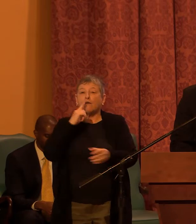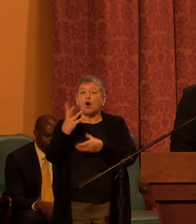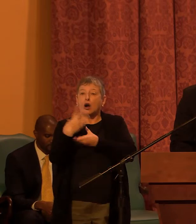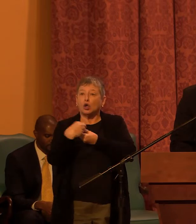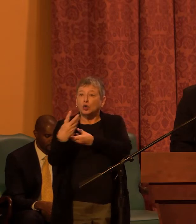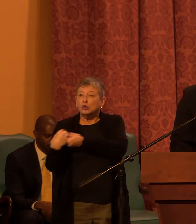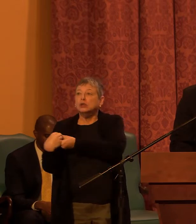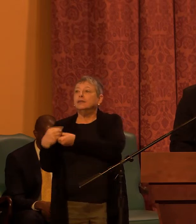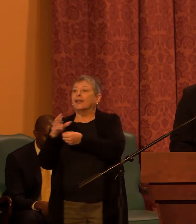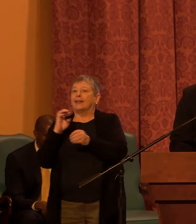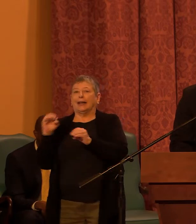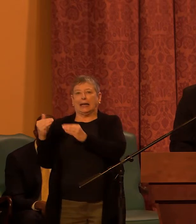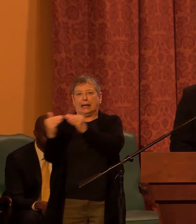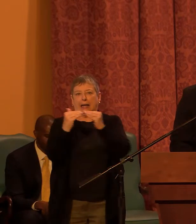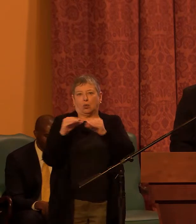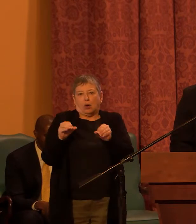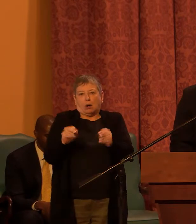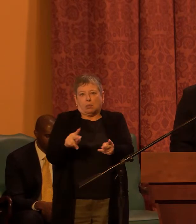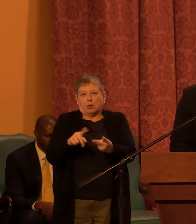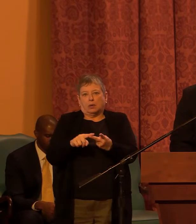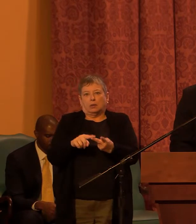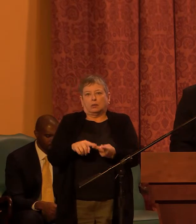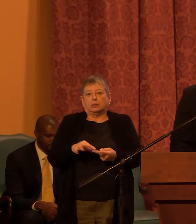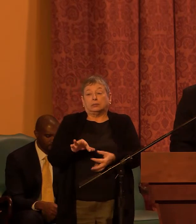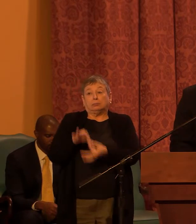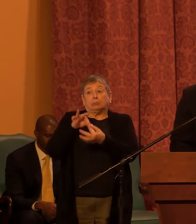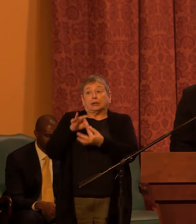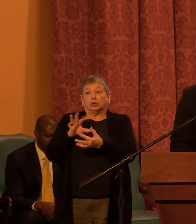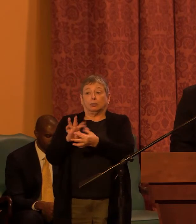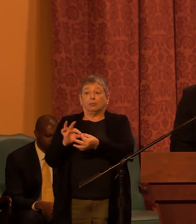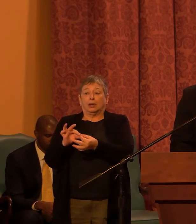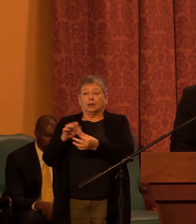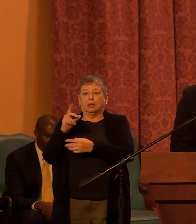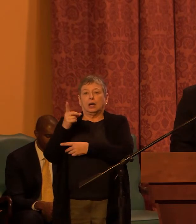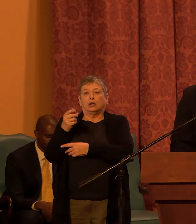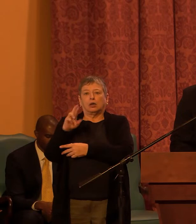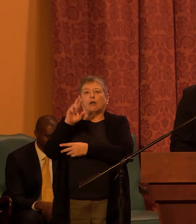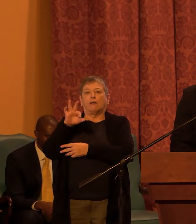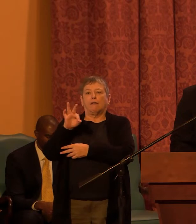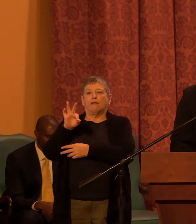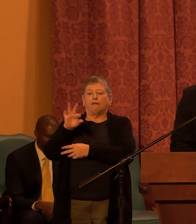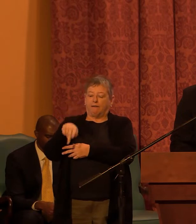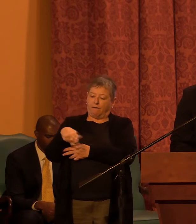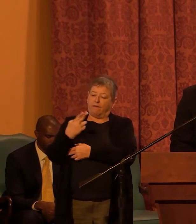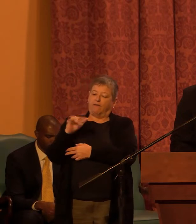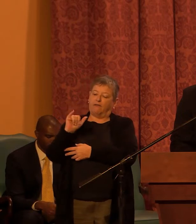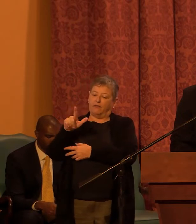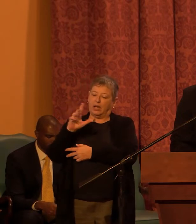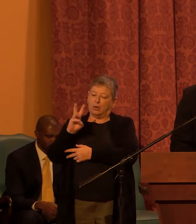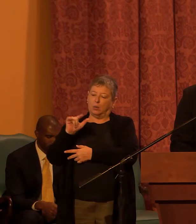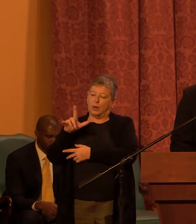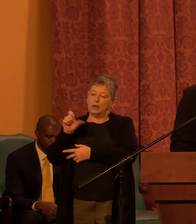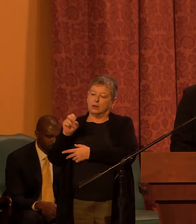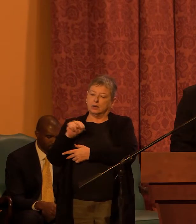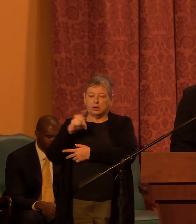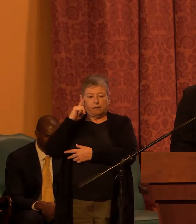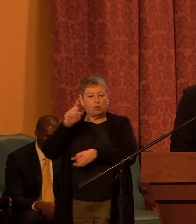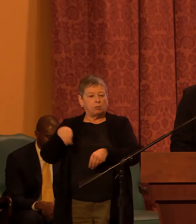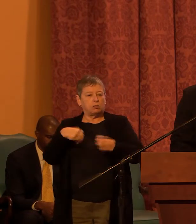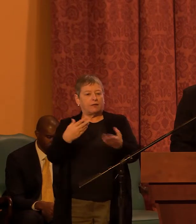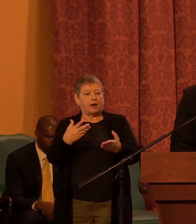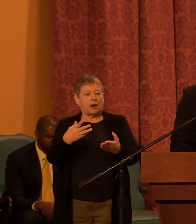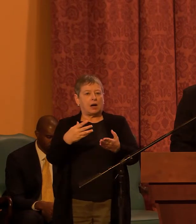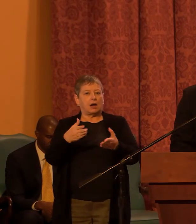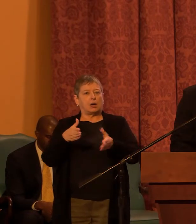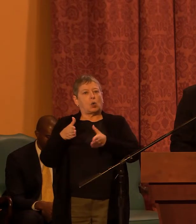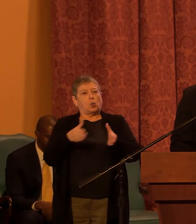equal opportunities. A special mention goes to Dr. Phil Wilson and the LSU HSC LEND program for providing a